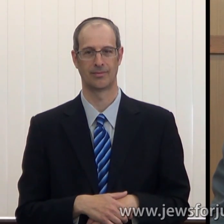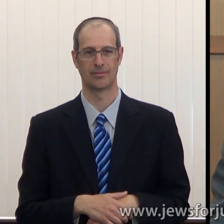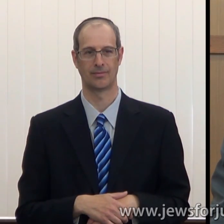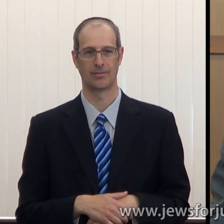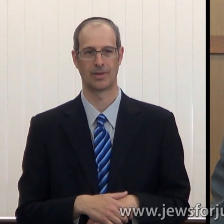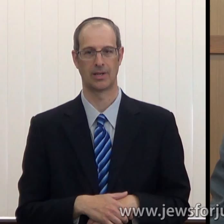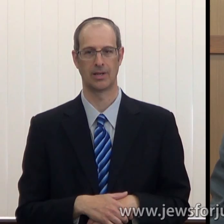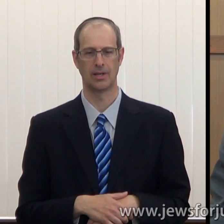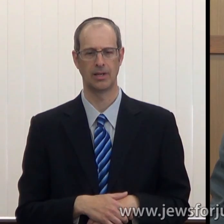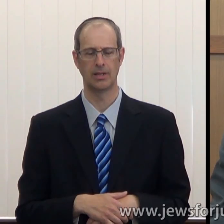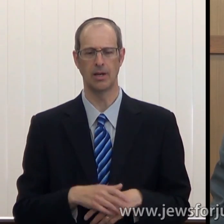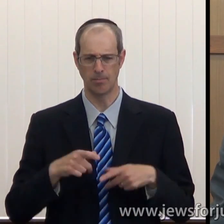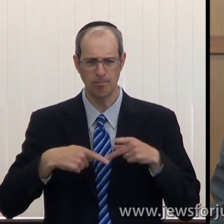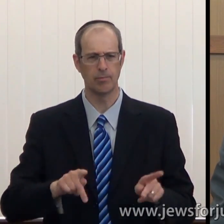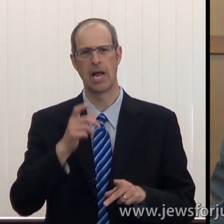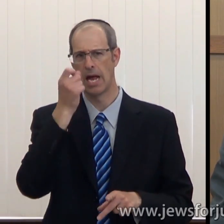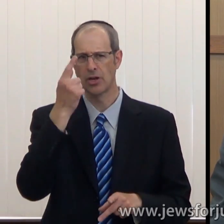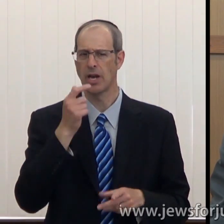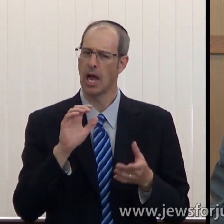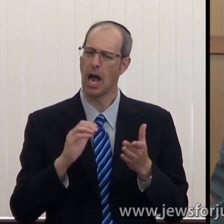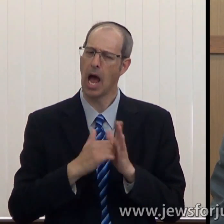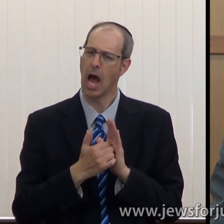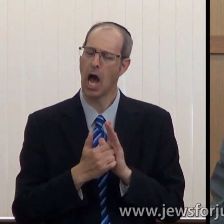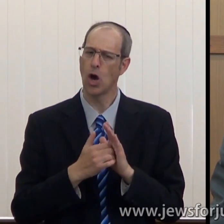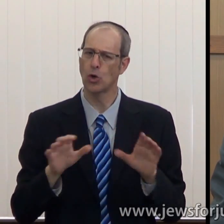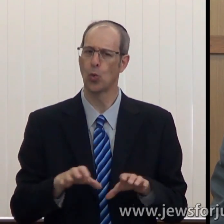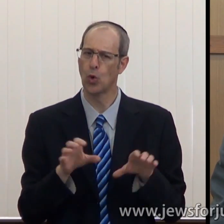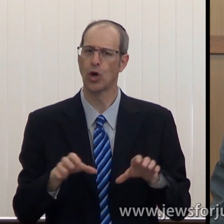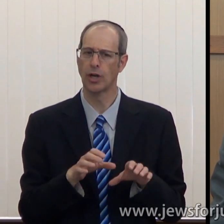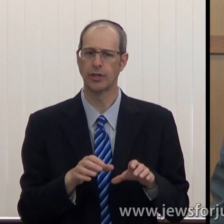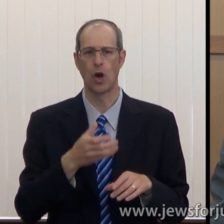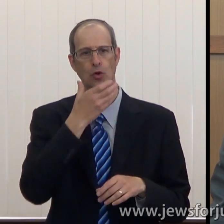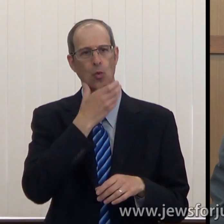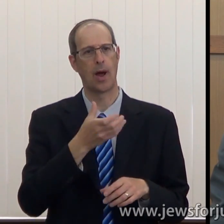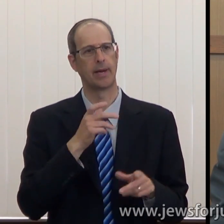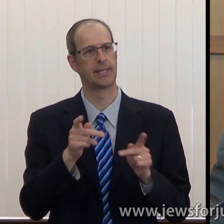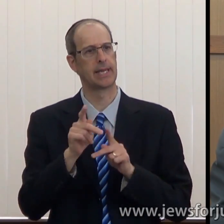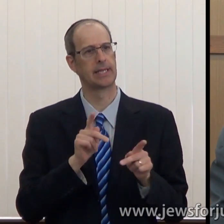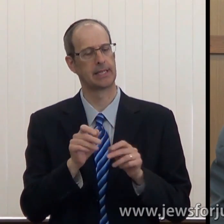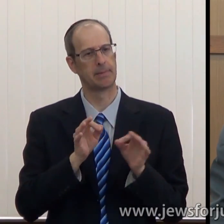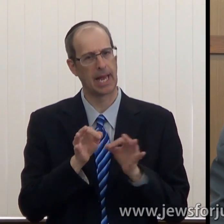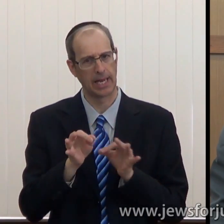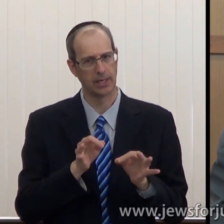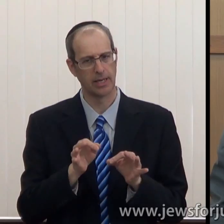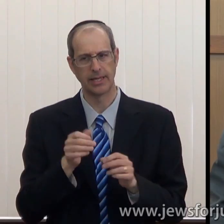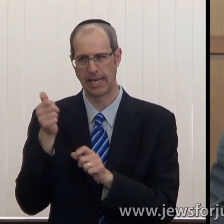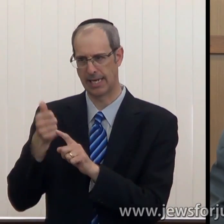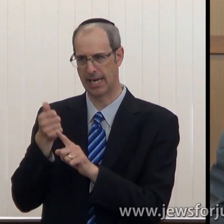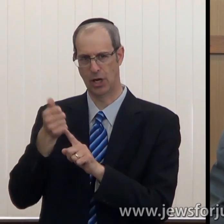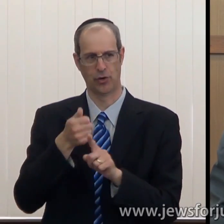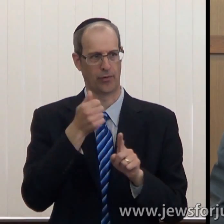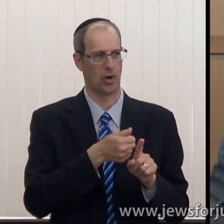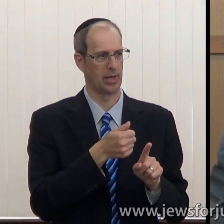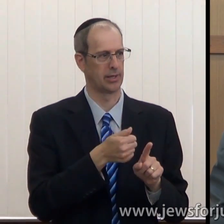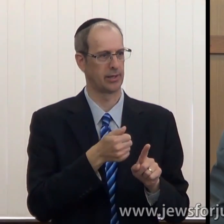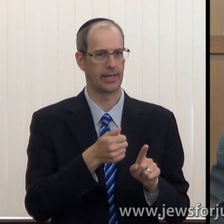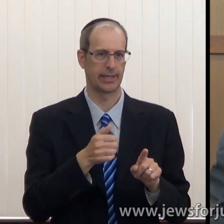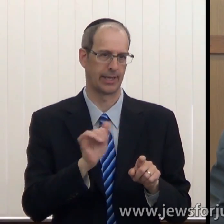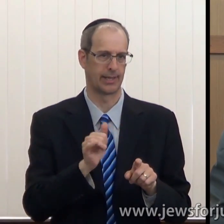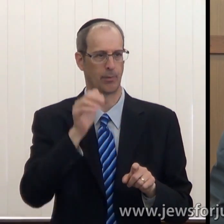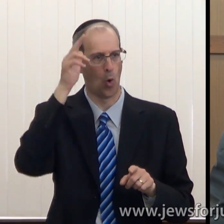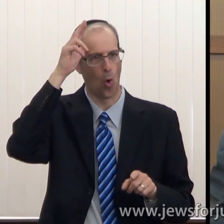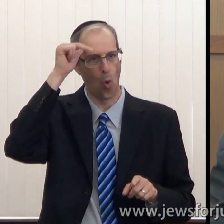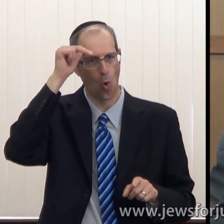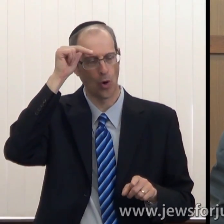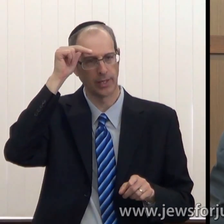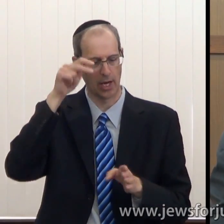Let's understand how this works. The rabbis explained that each one of us is a horse